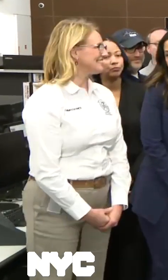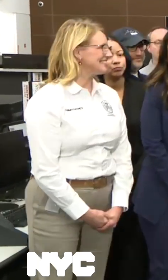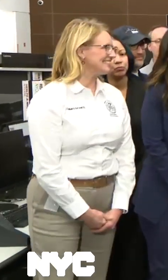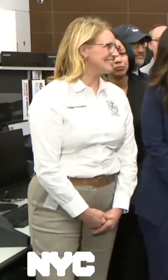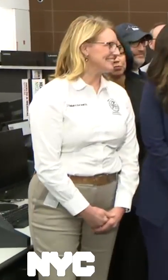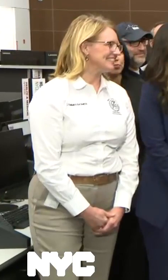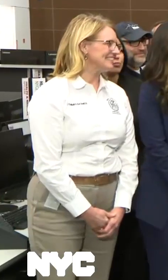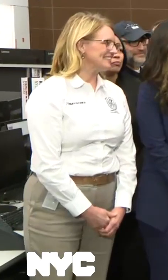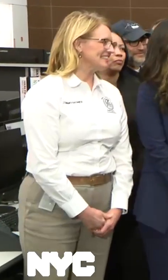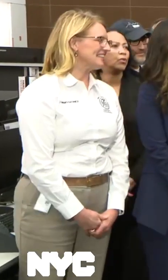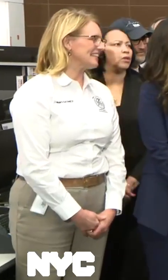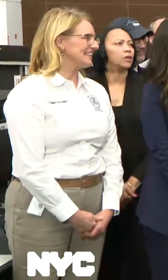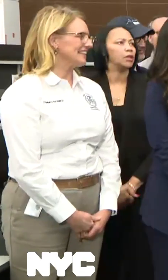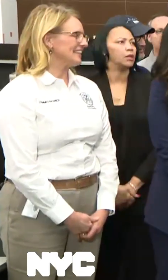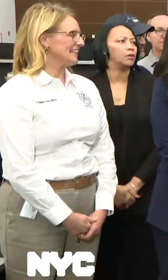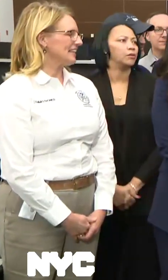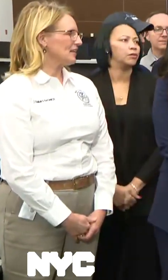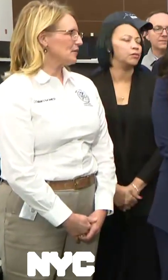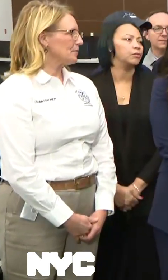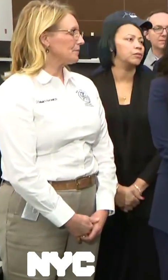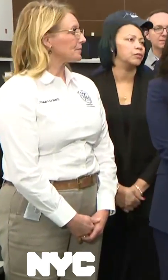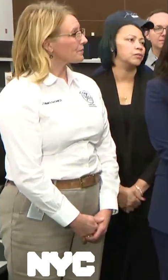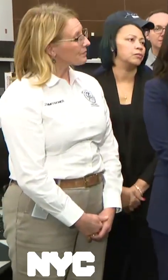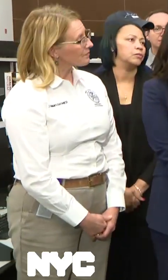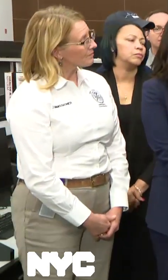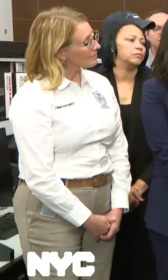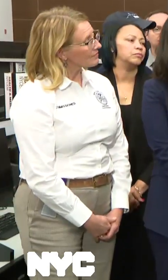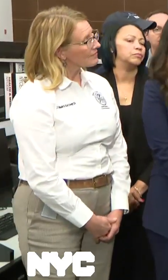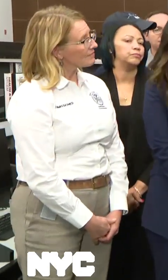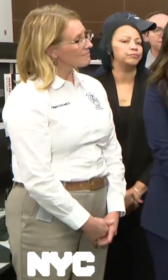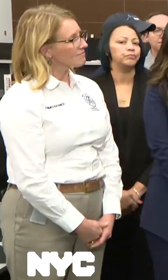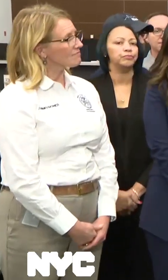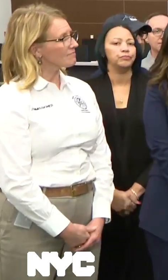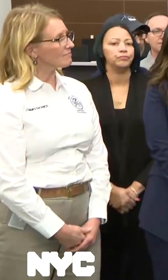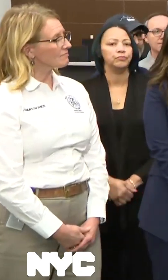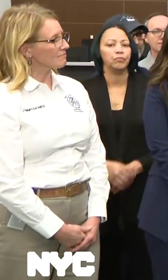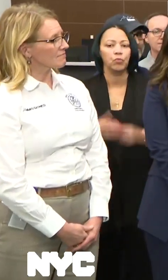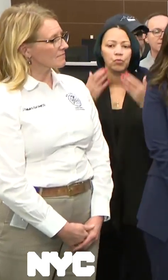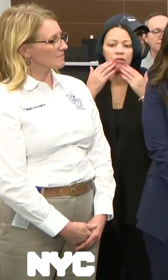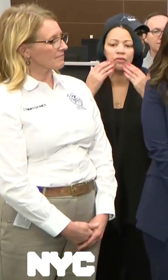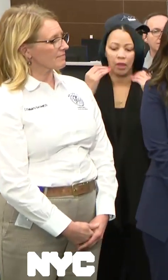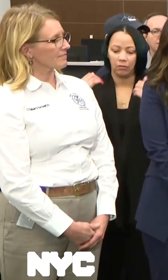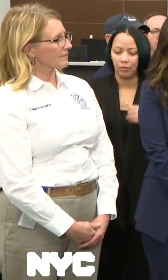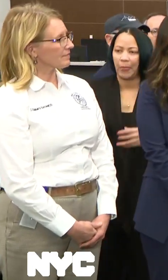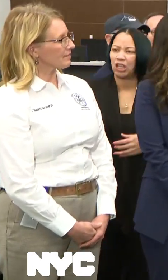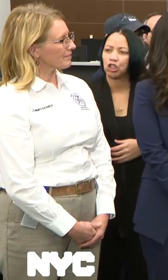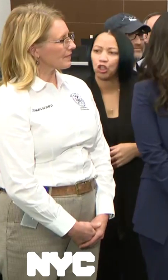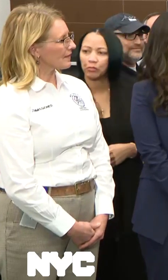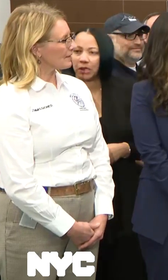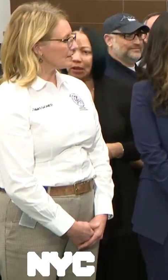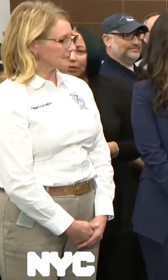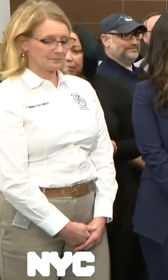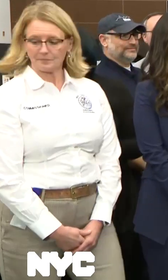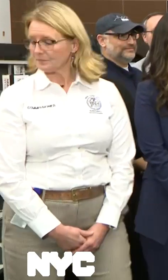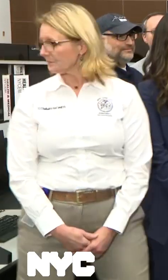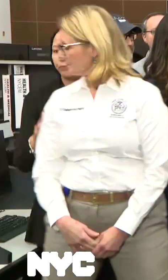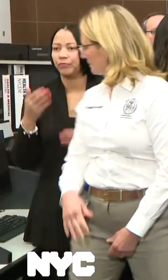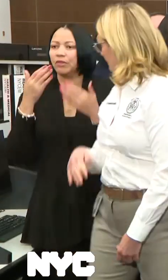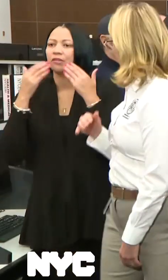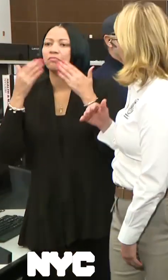Look, I want to just thank everyone here. These public servants who are going to do something so